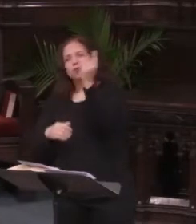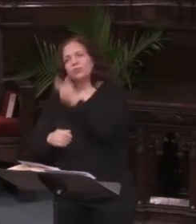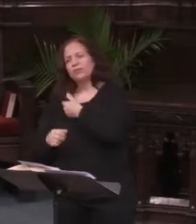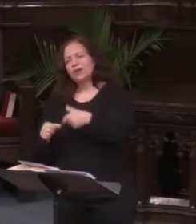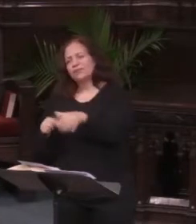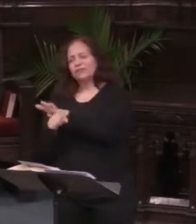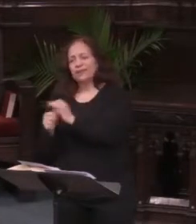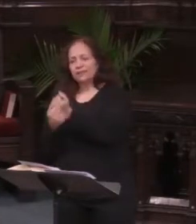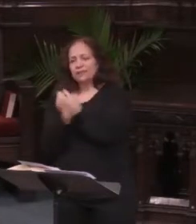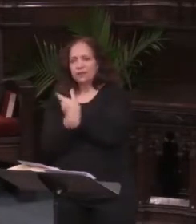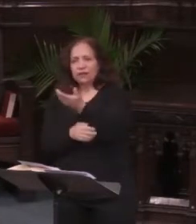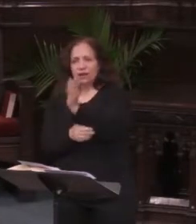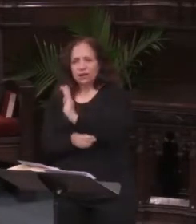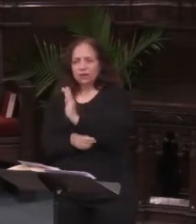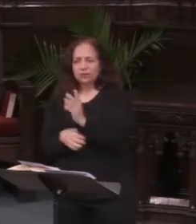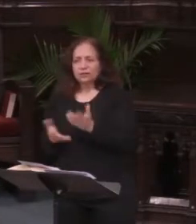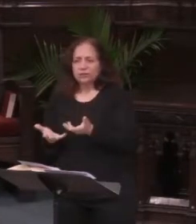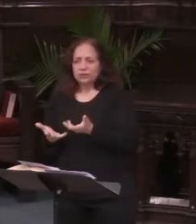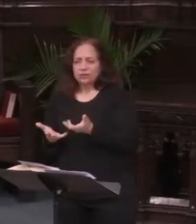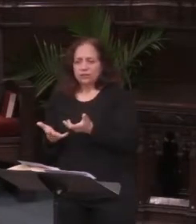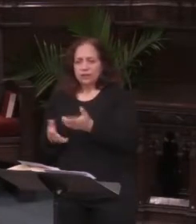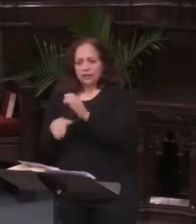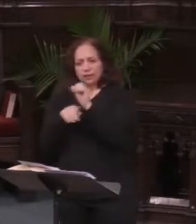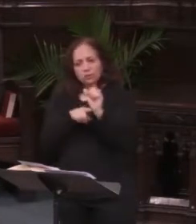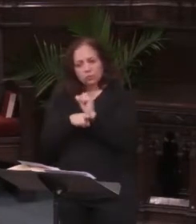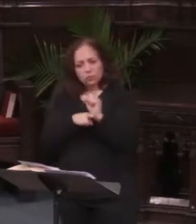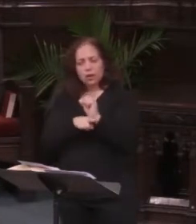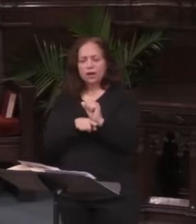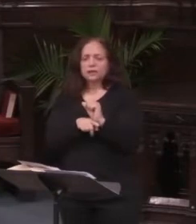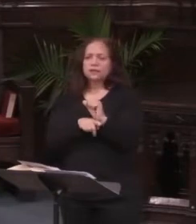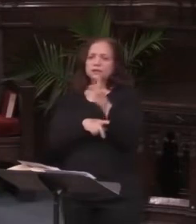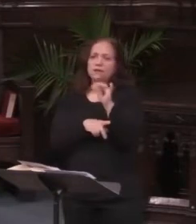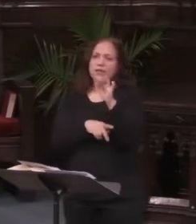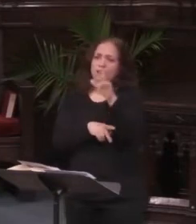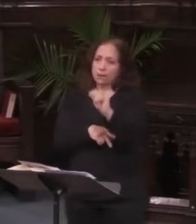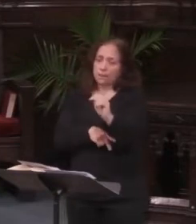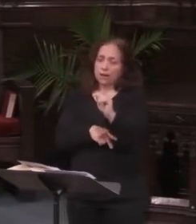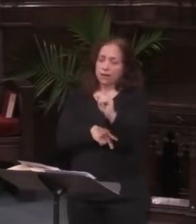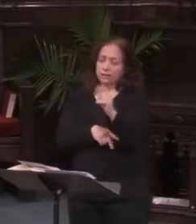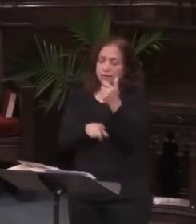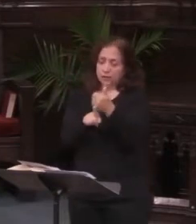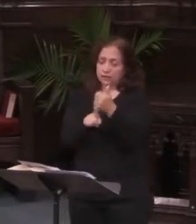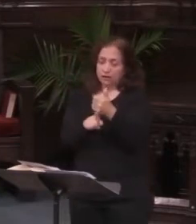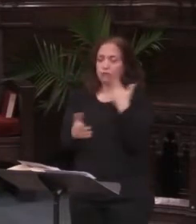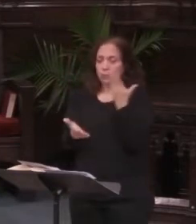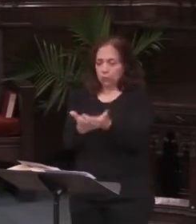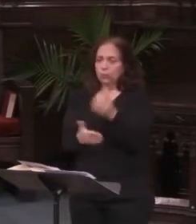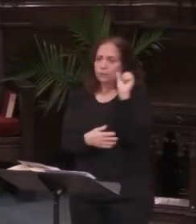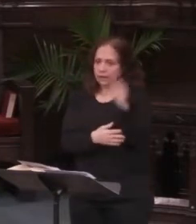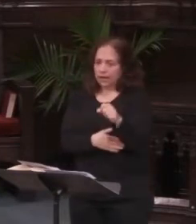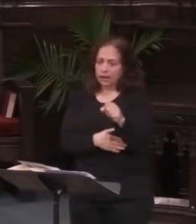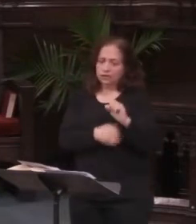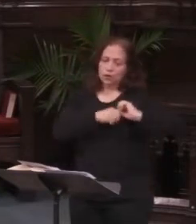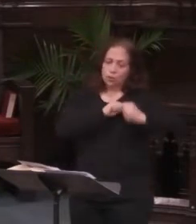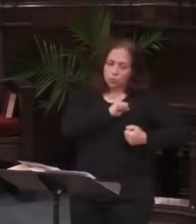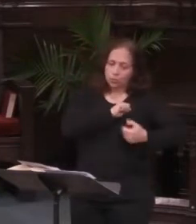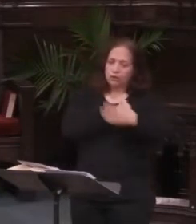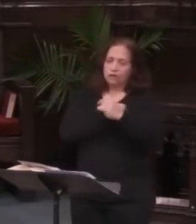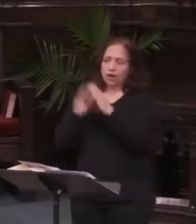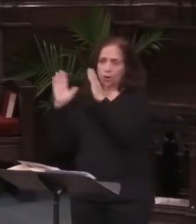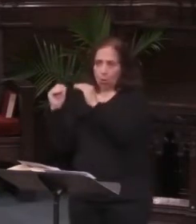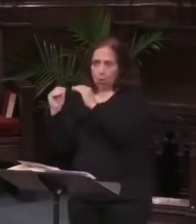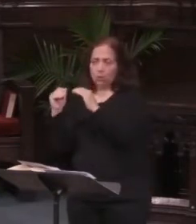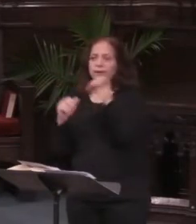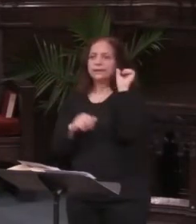grace-filled and loving God? The practice of lament proves yes, grief and hope can